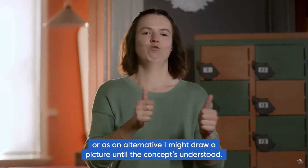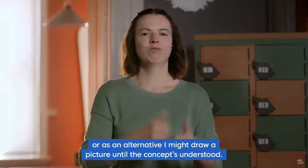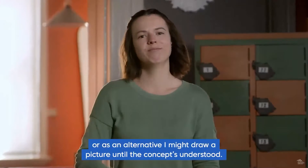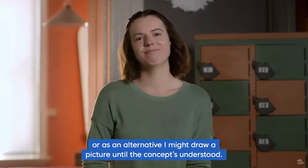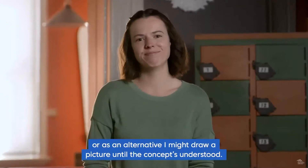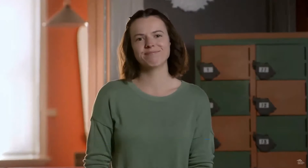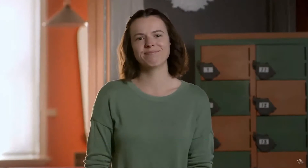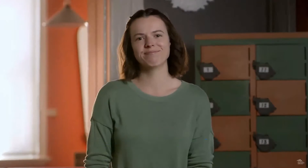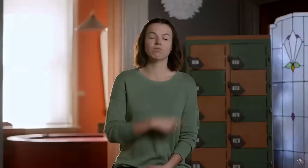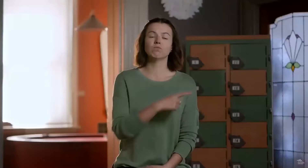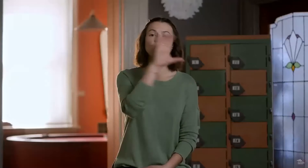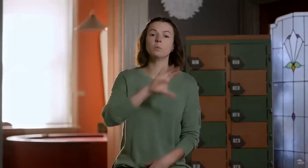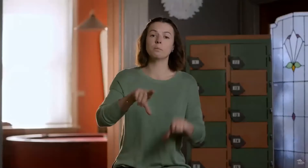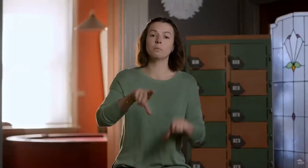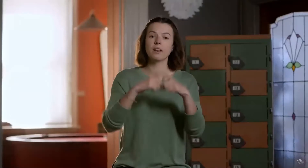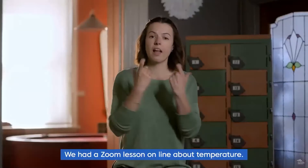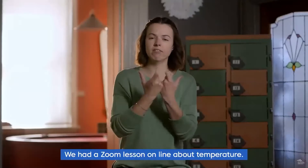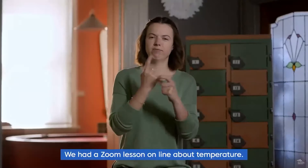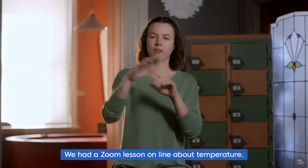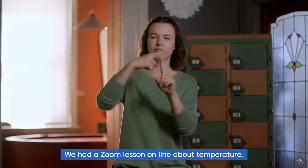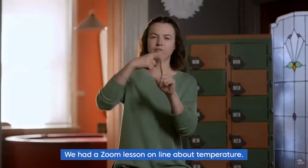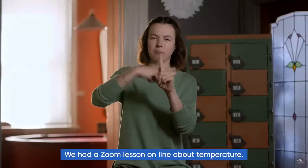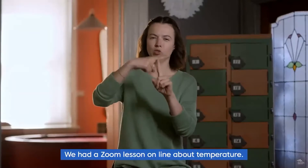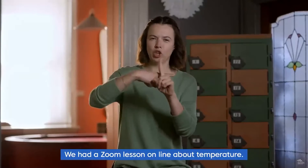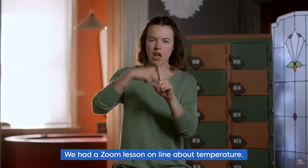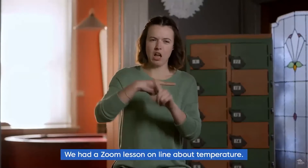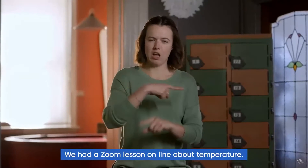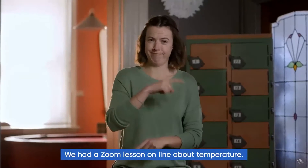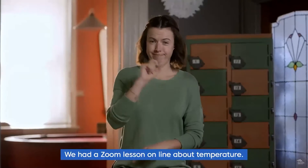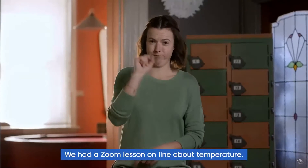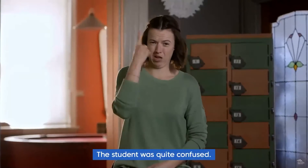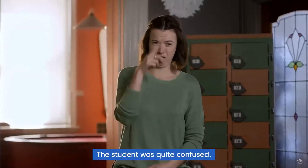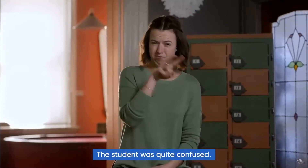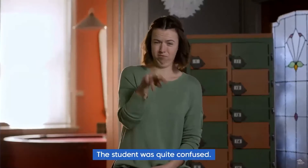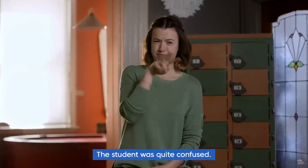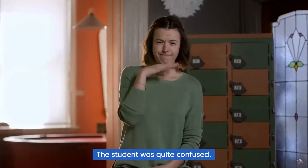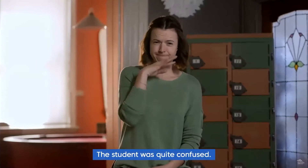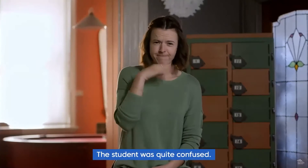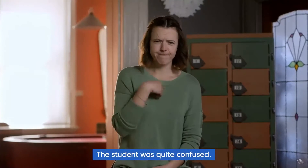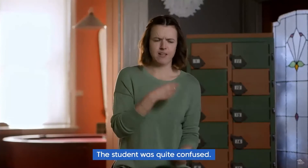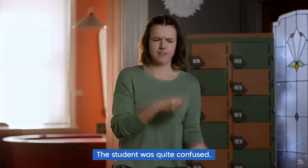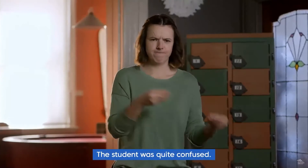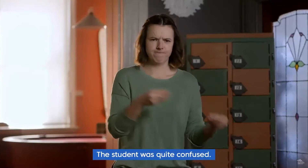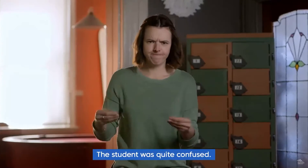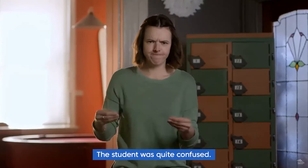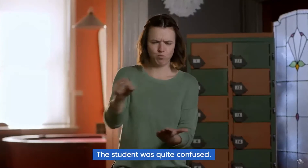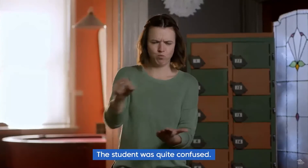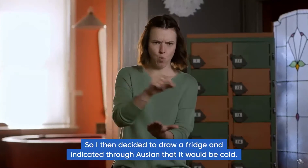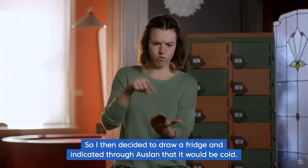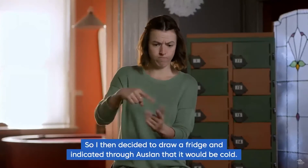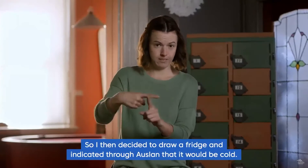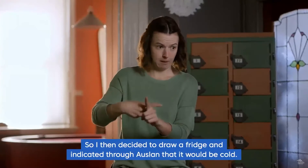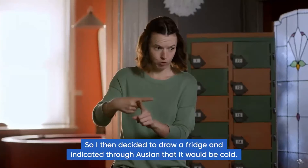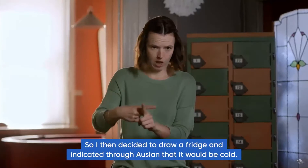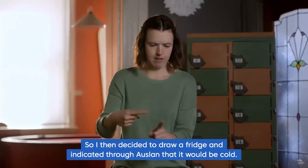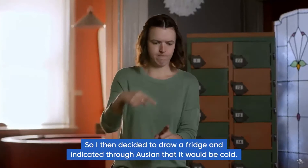the concept's understood. We had a Zoom lesson online about temperature. The student was quite confused,